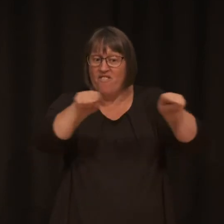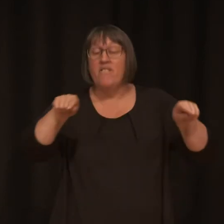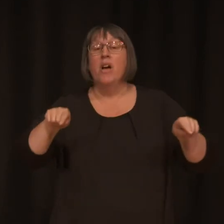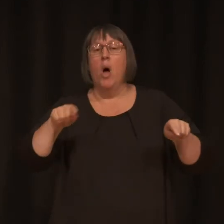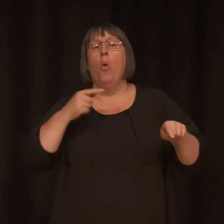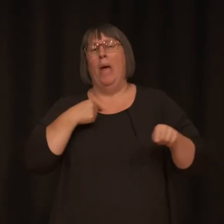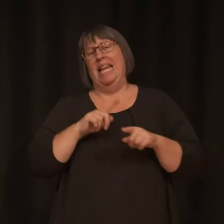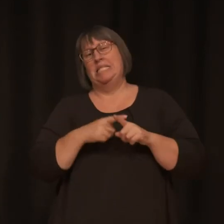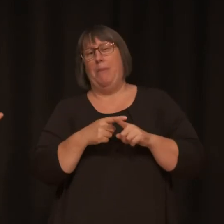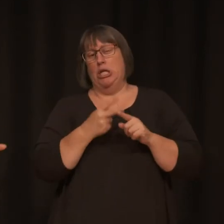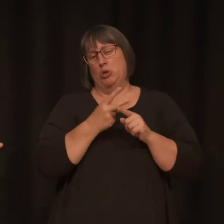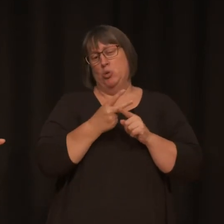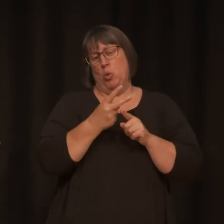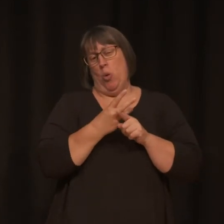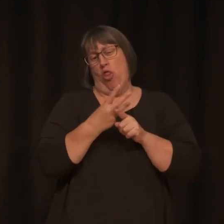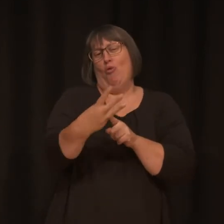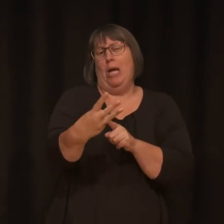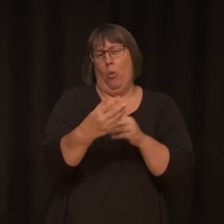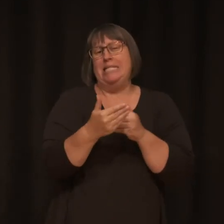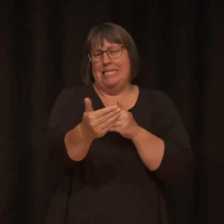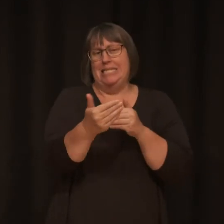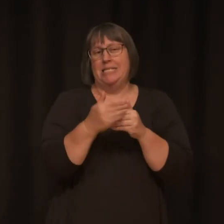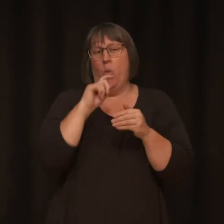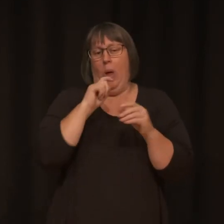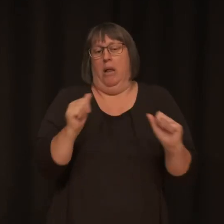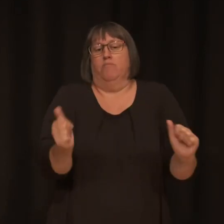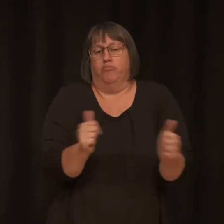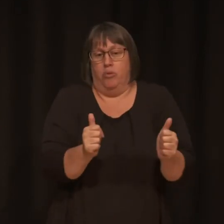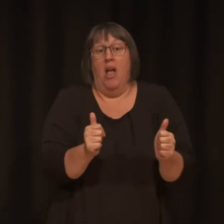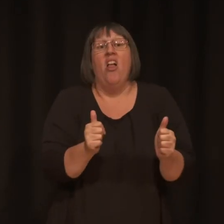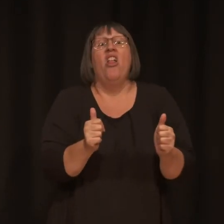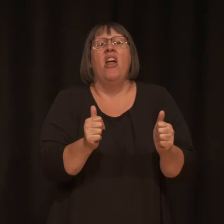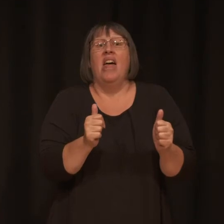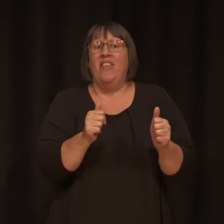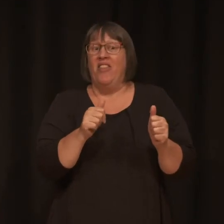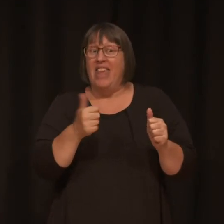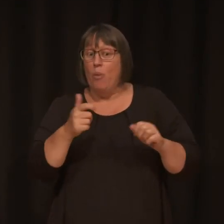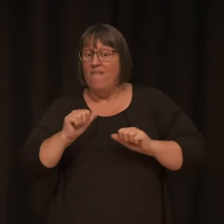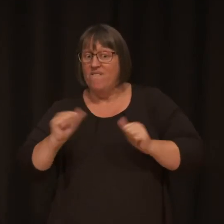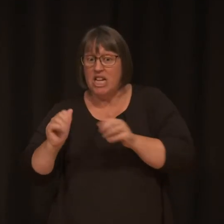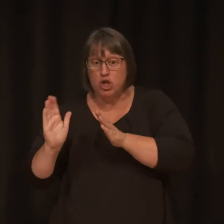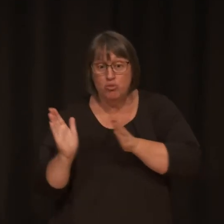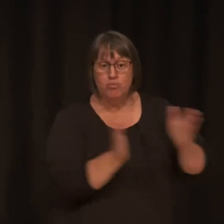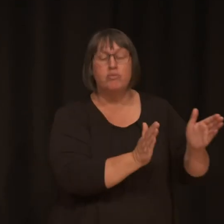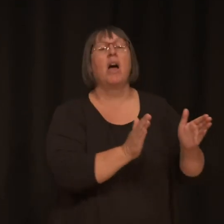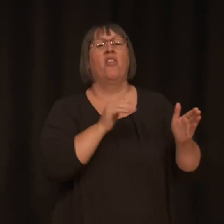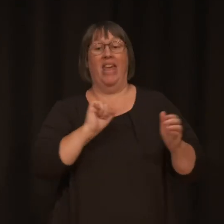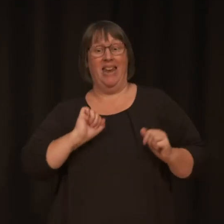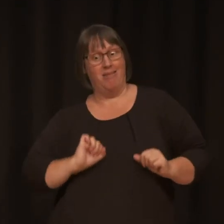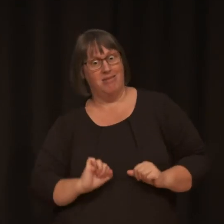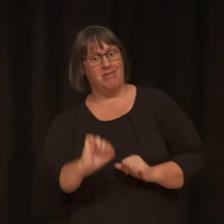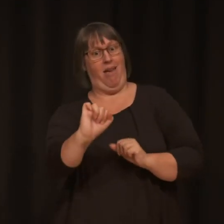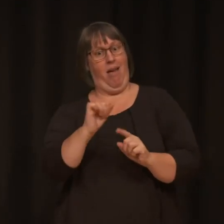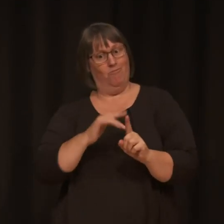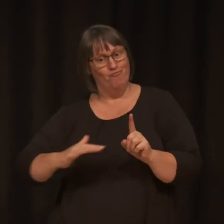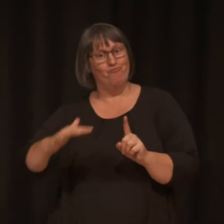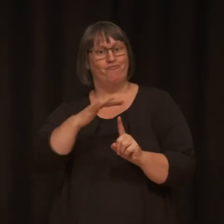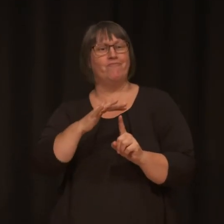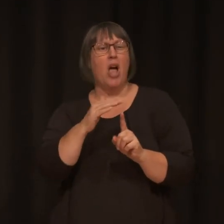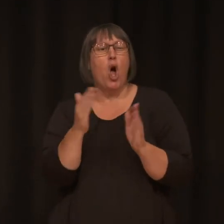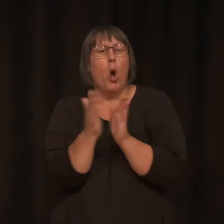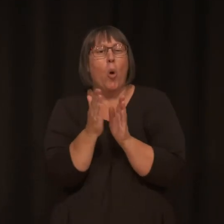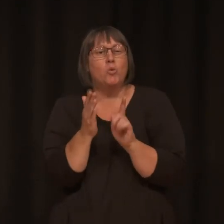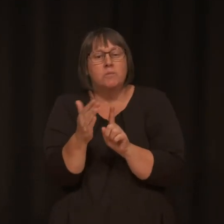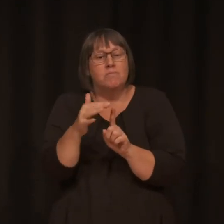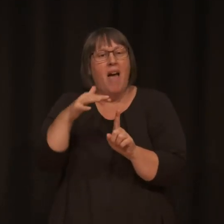a 2 to 3 week period. Then we move to their family members, and then we move beyond. And of